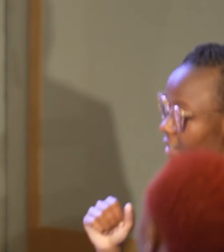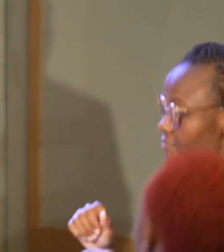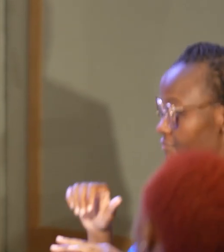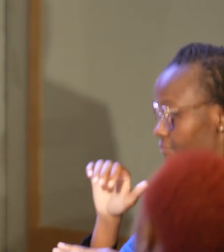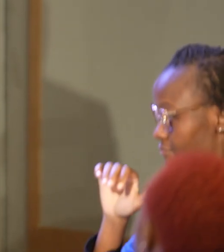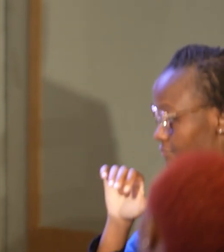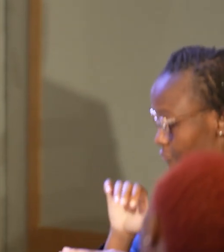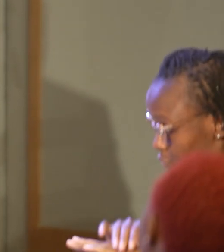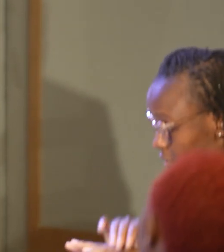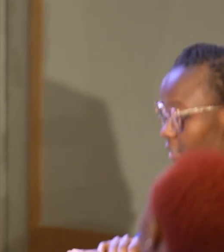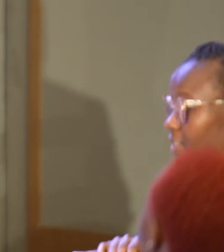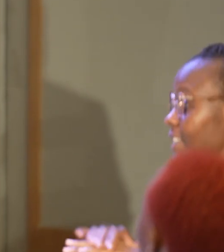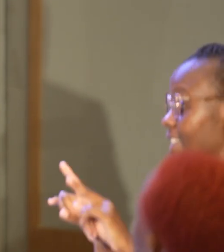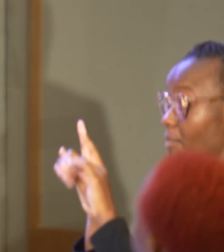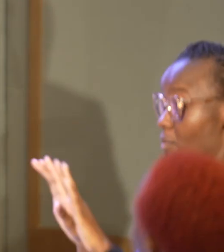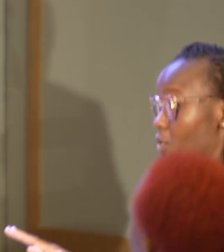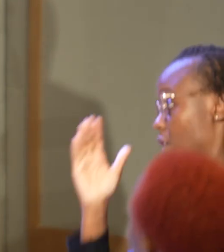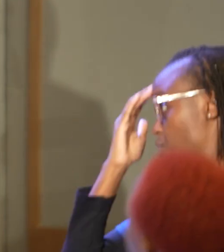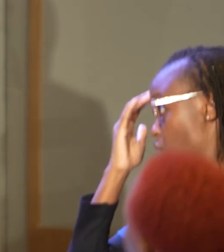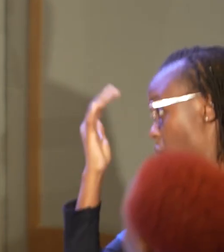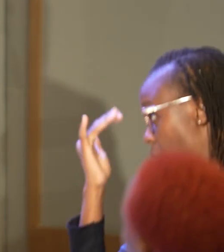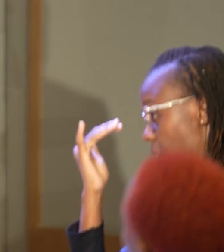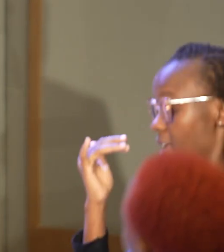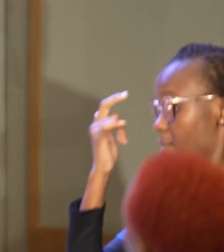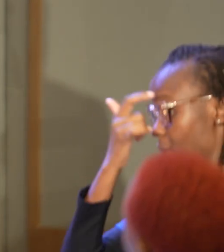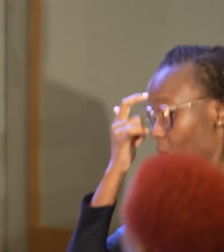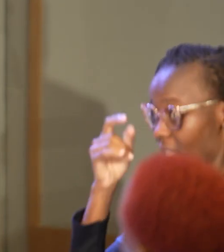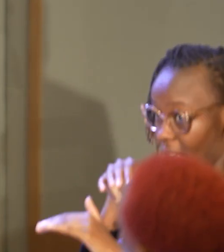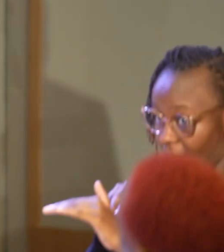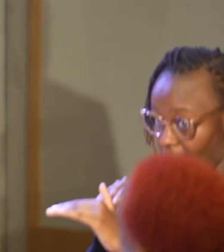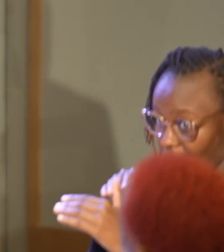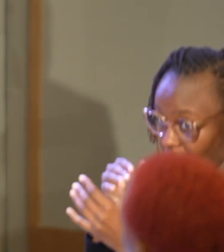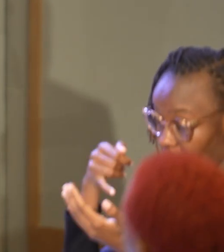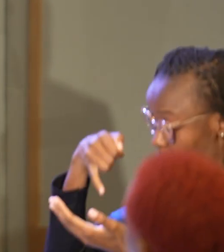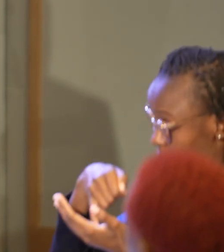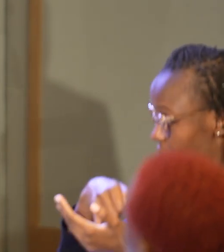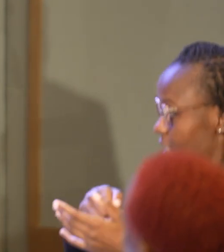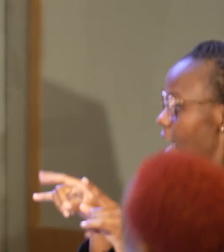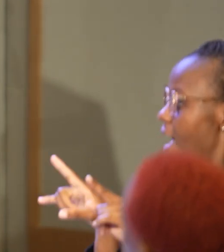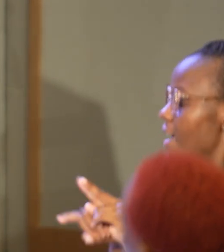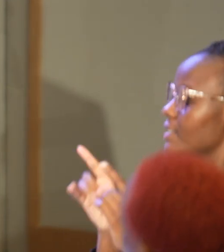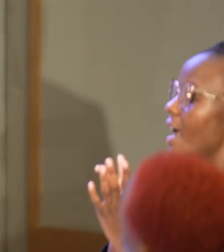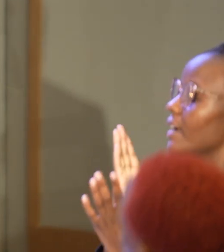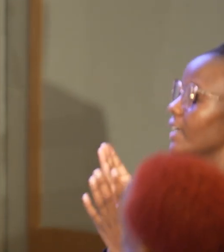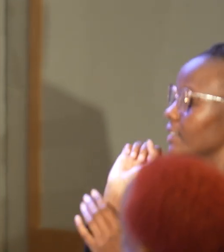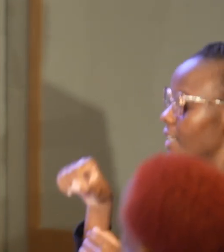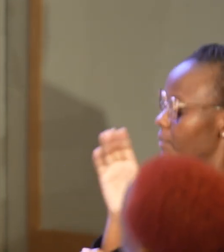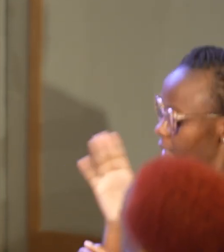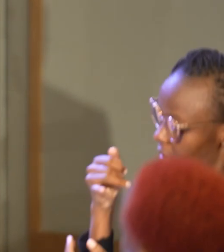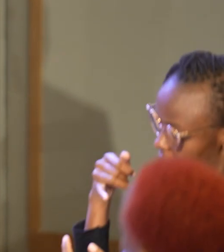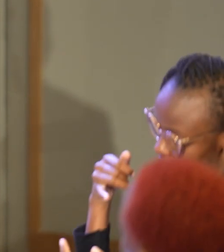pragmatic and important, so that inclusivity as a right can be factored